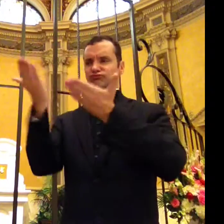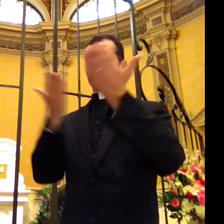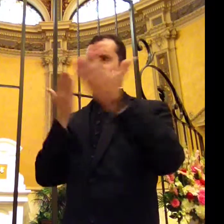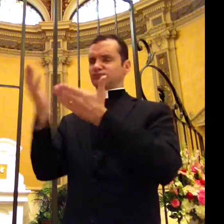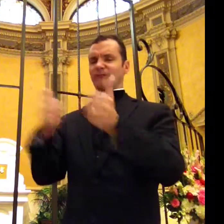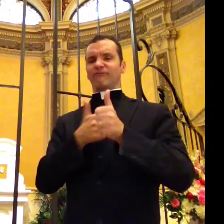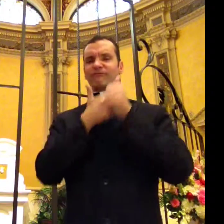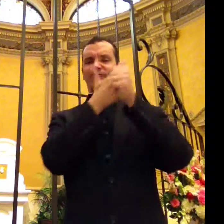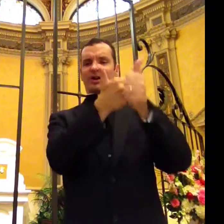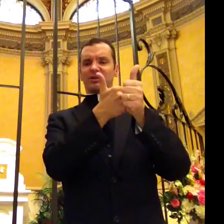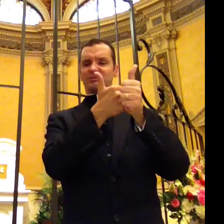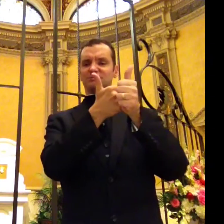to serve others,